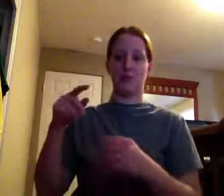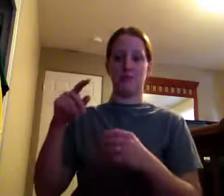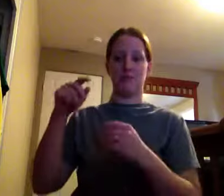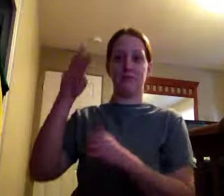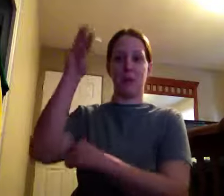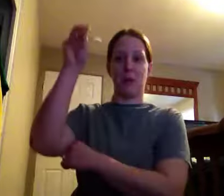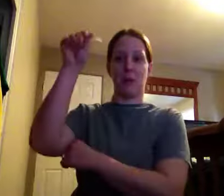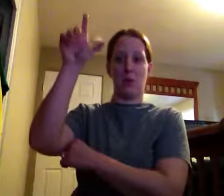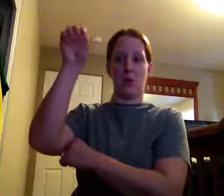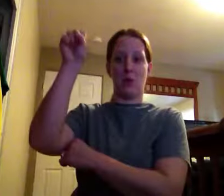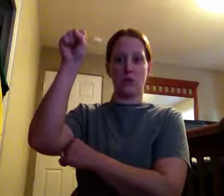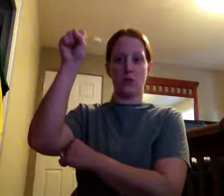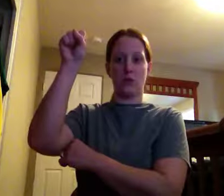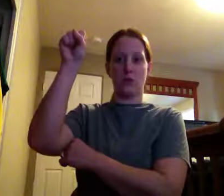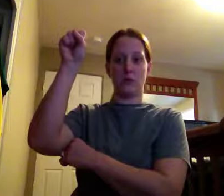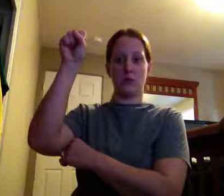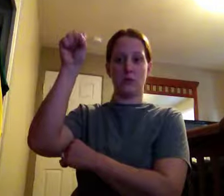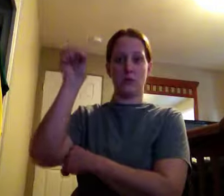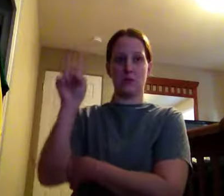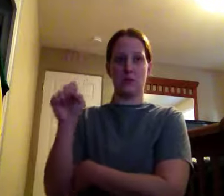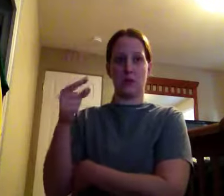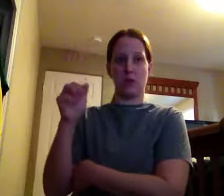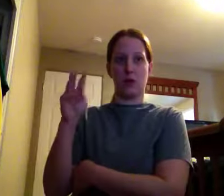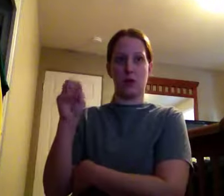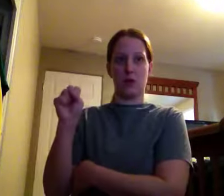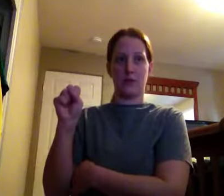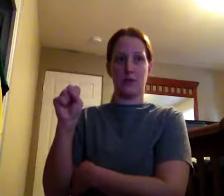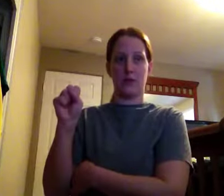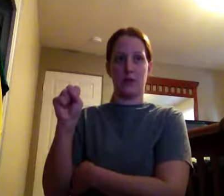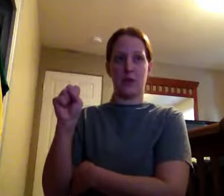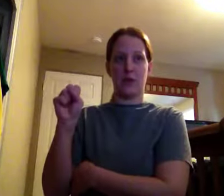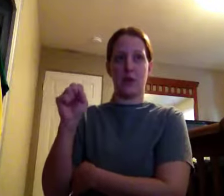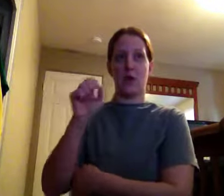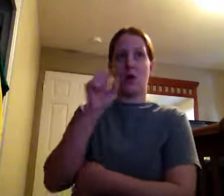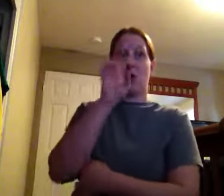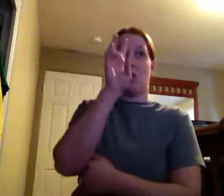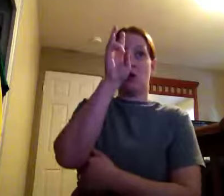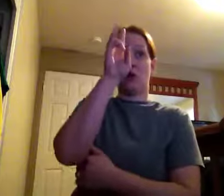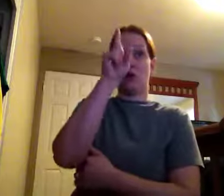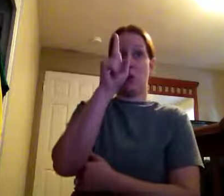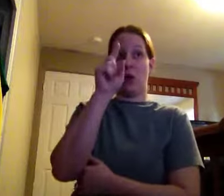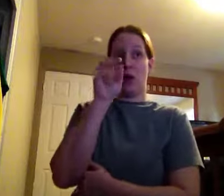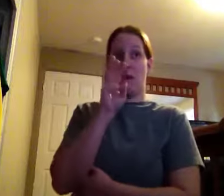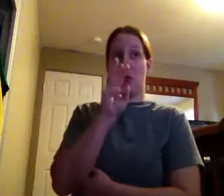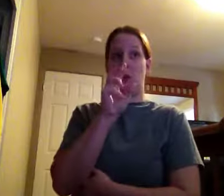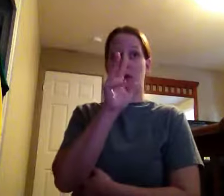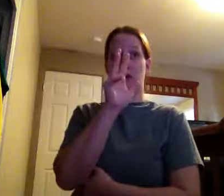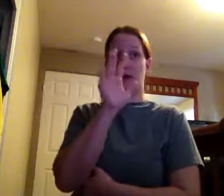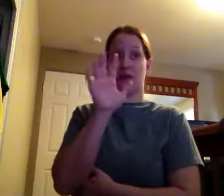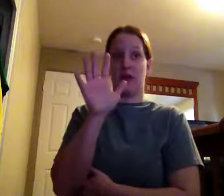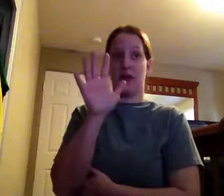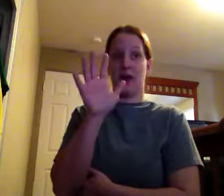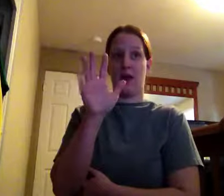is 35.45 grams. Now, on my calculator, I should get